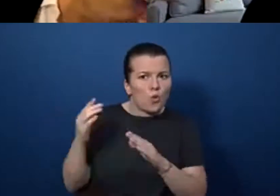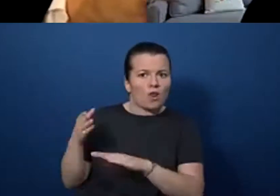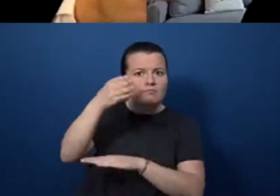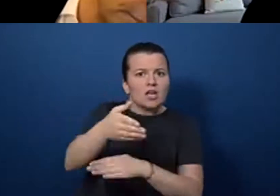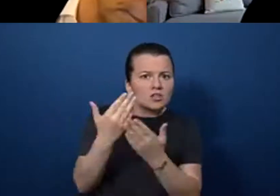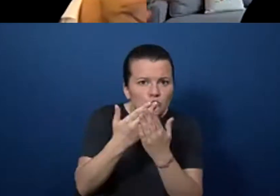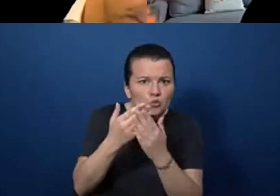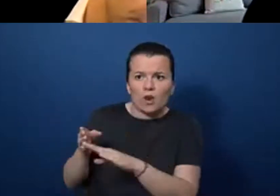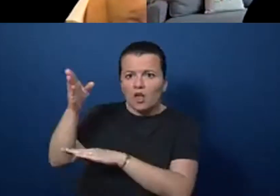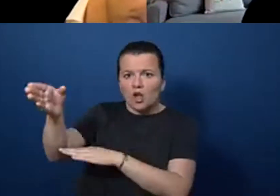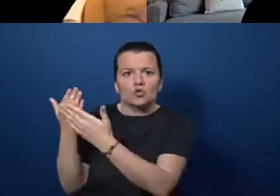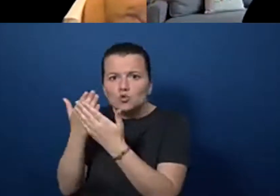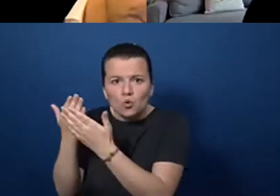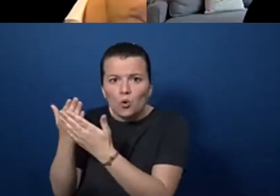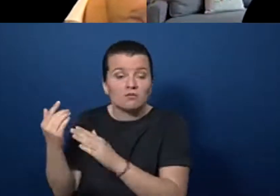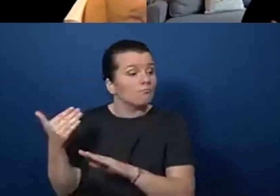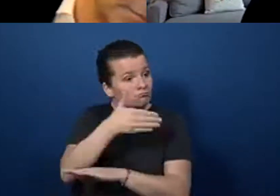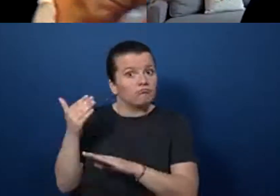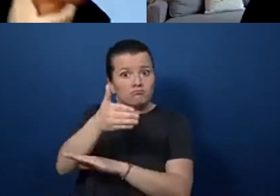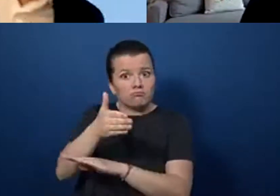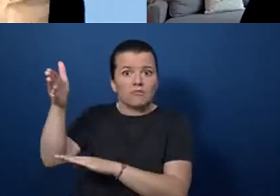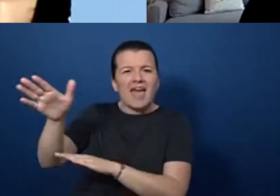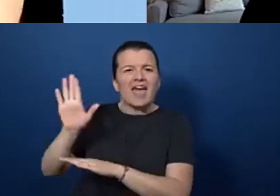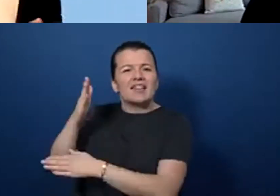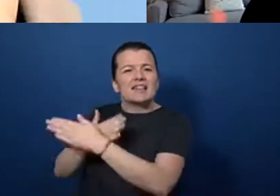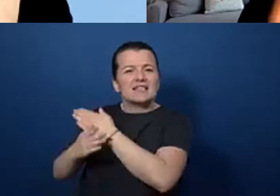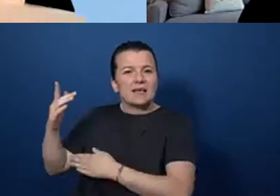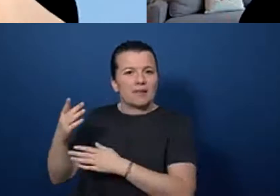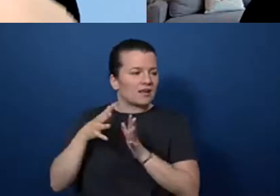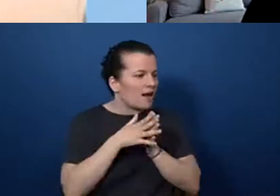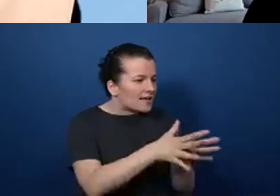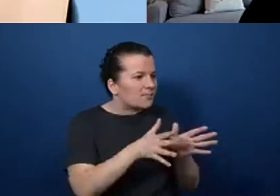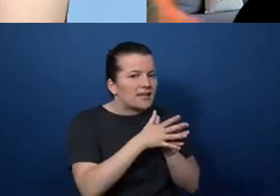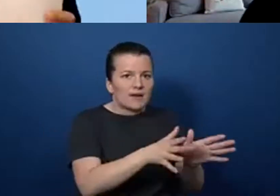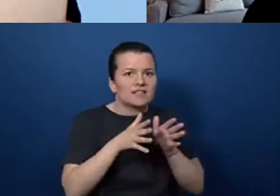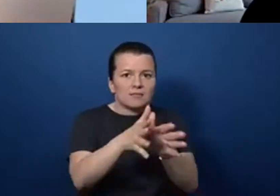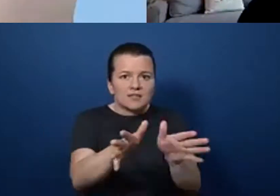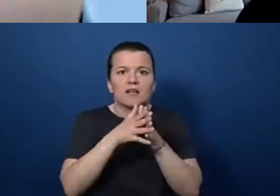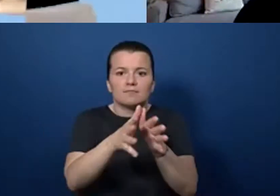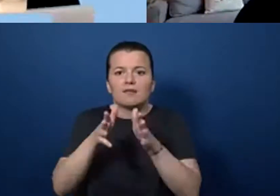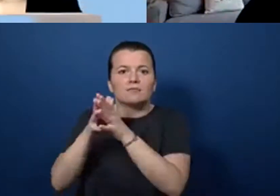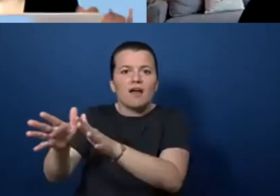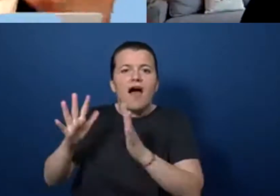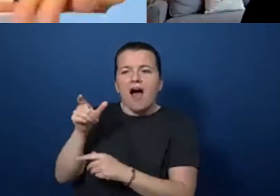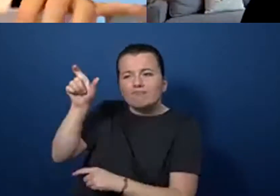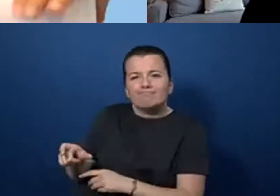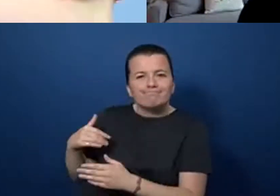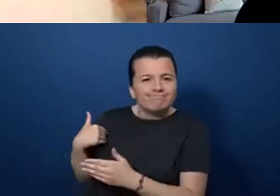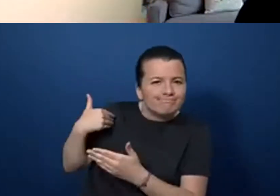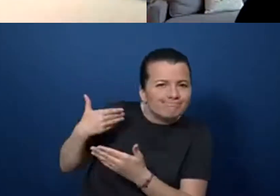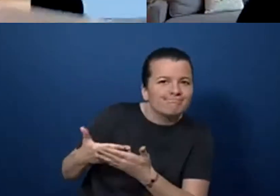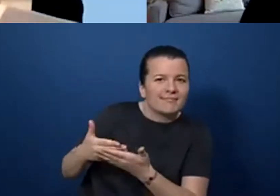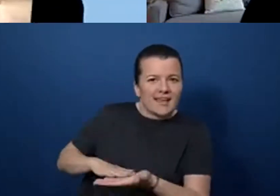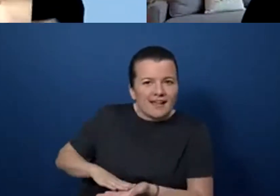out in the professional world. And he's speaking not only to the students with albinism in his audience, but also to the entire school